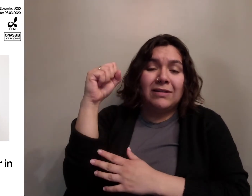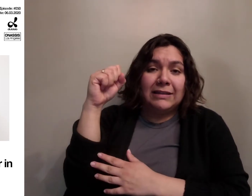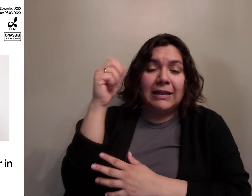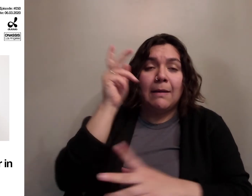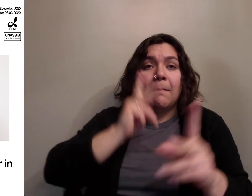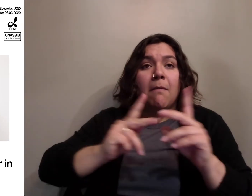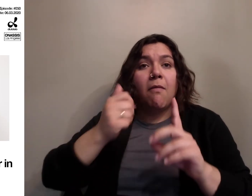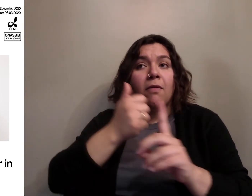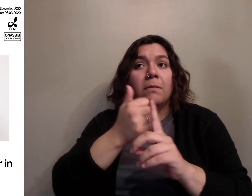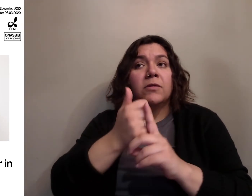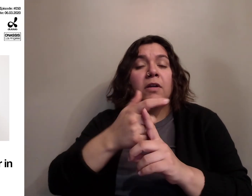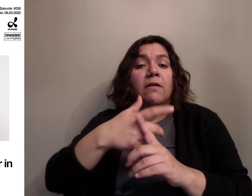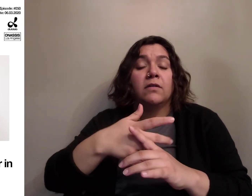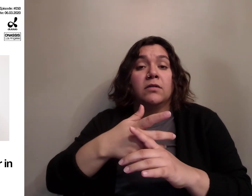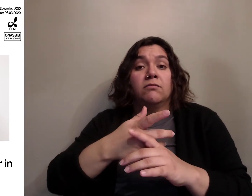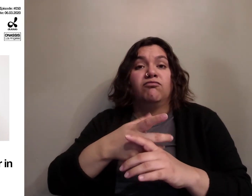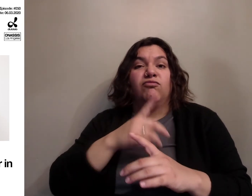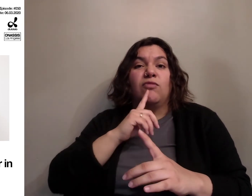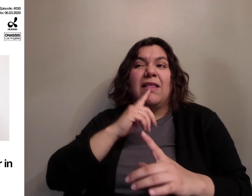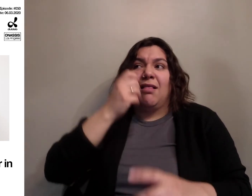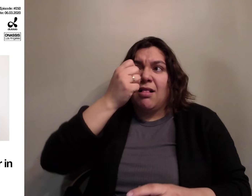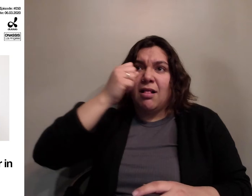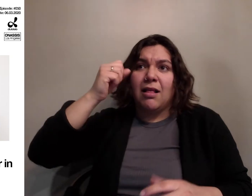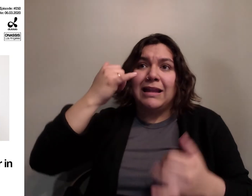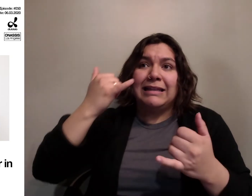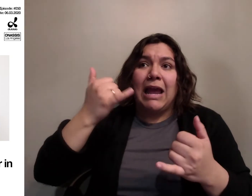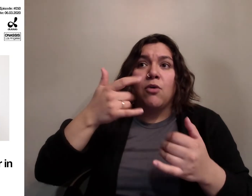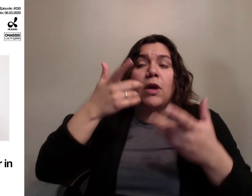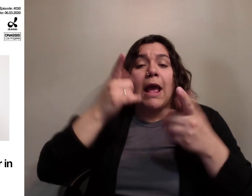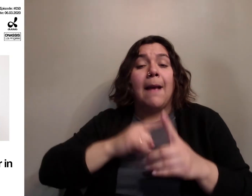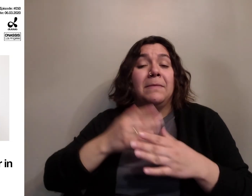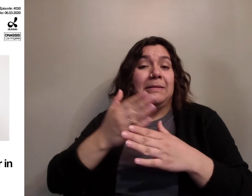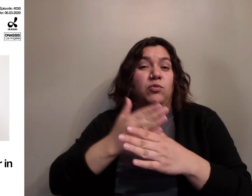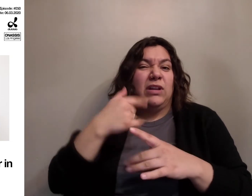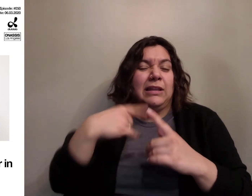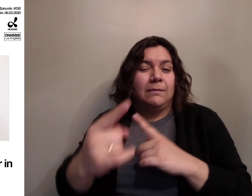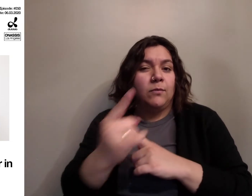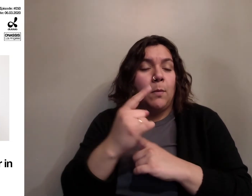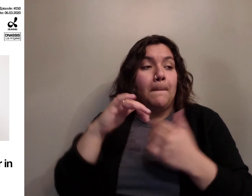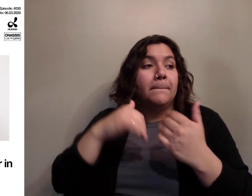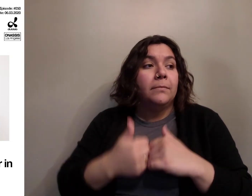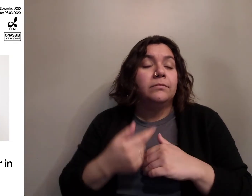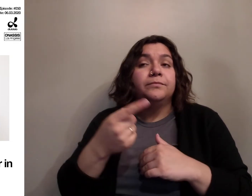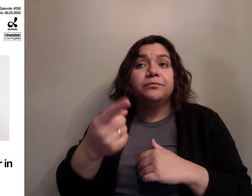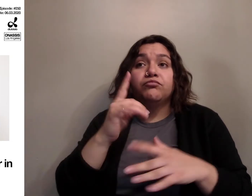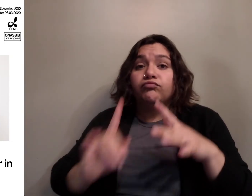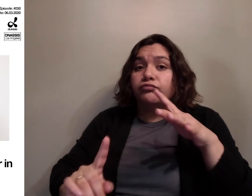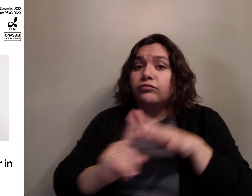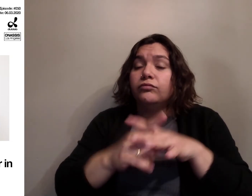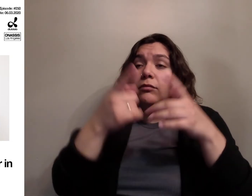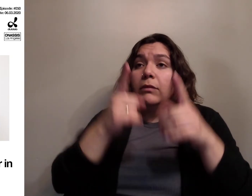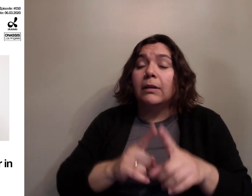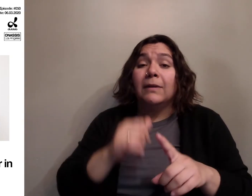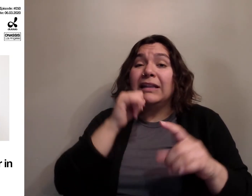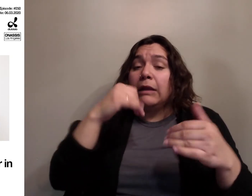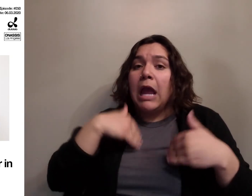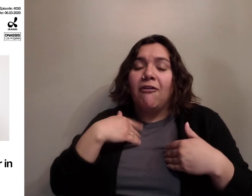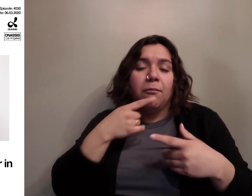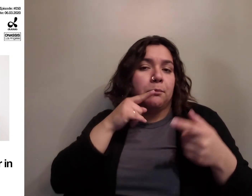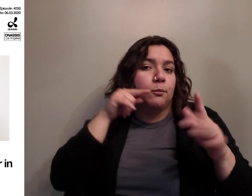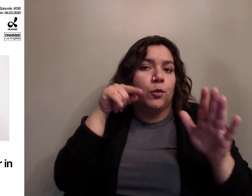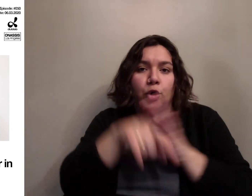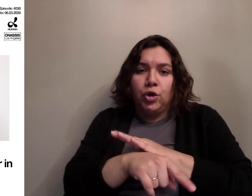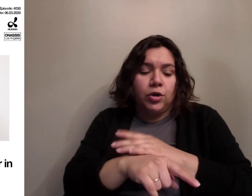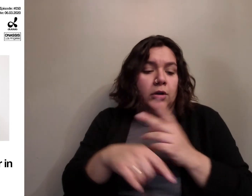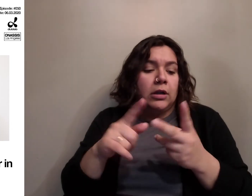now, you know, in this thick of protesting and people uprising. It's what happens in between these moments. You know, it's how you